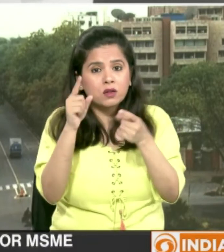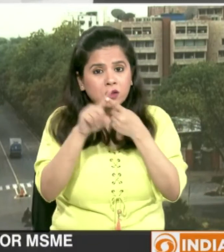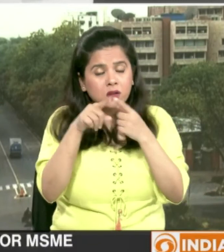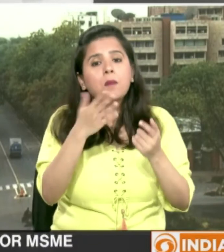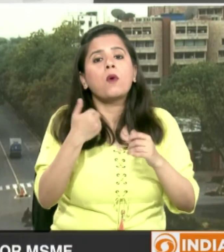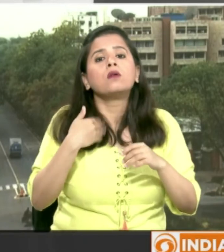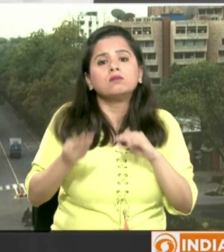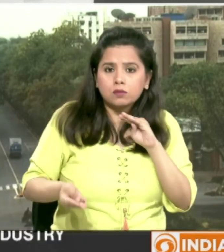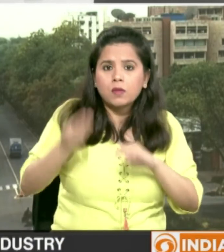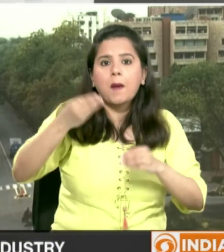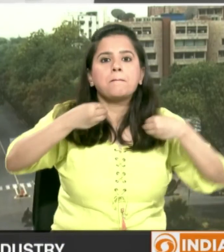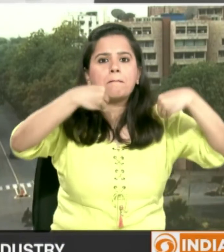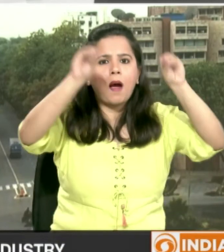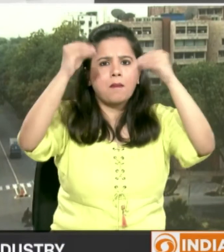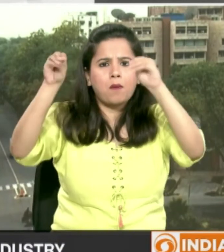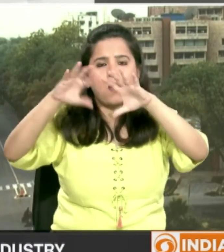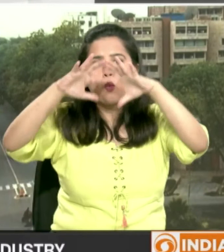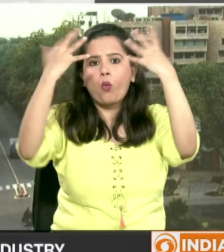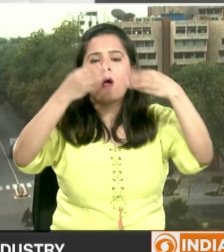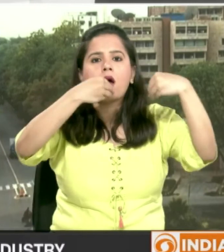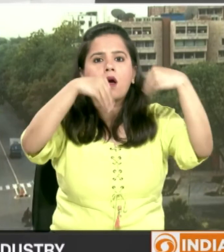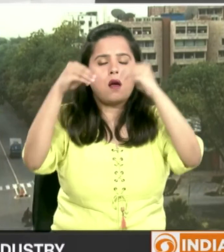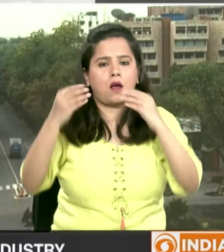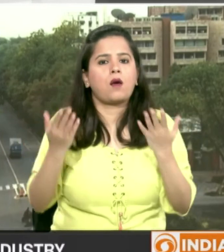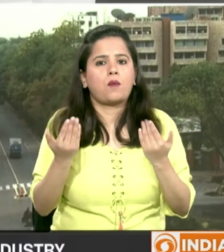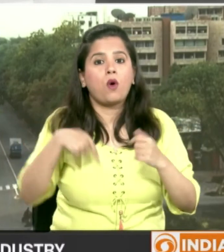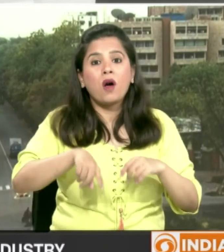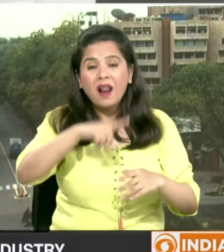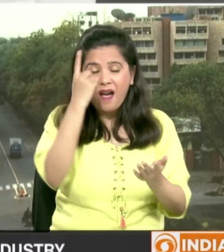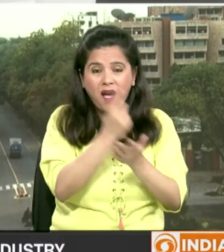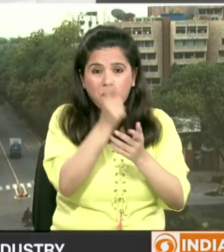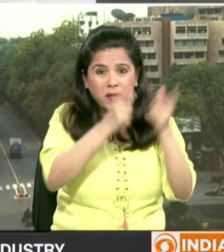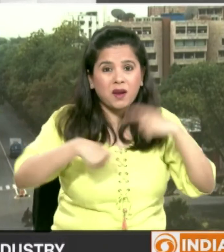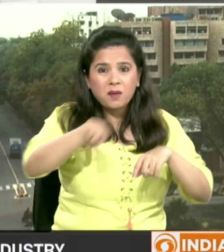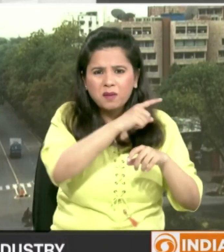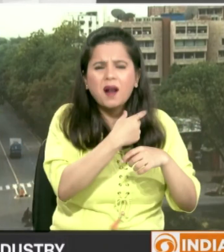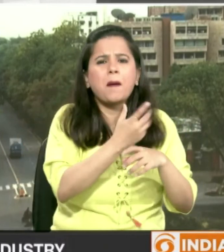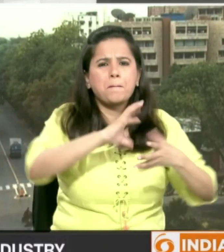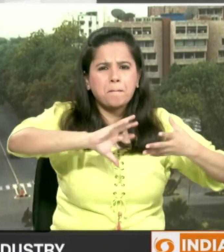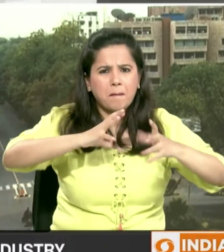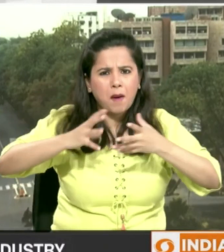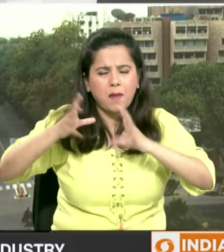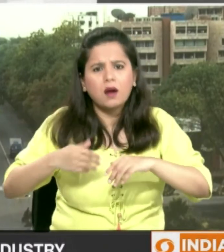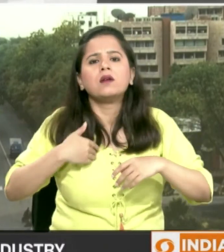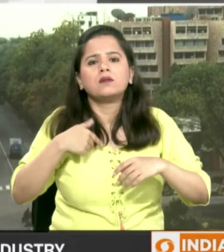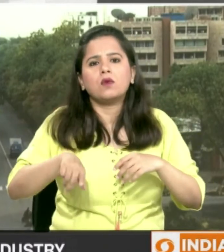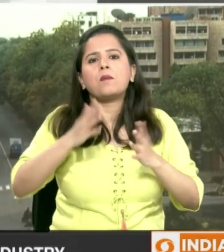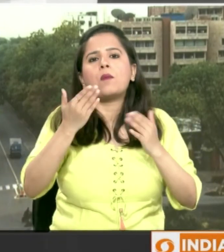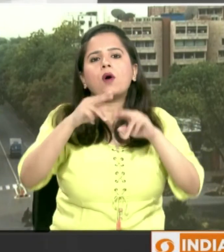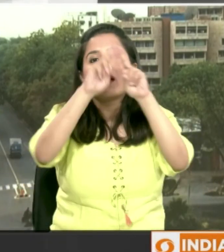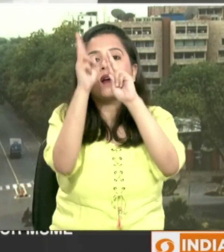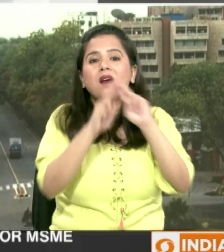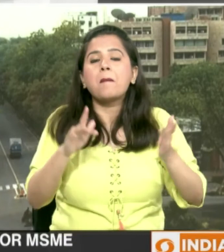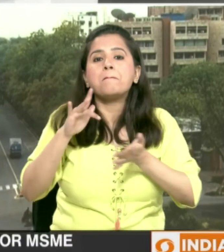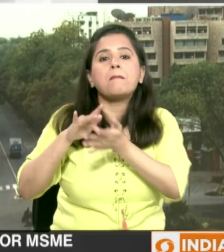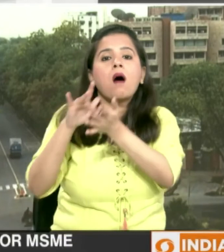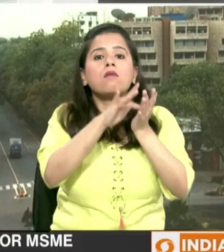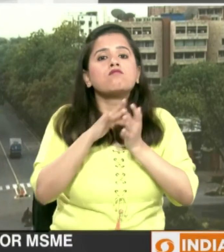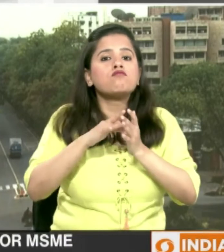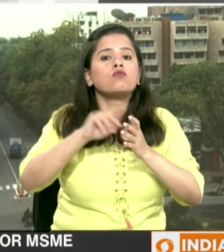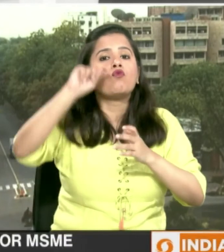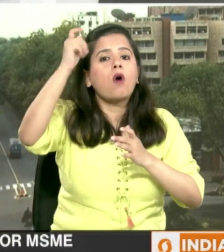the export. The denim which is prepared by khadi is already going to international market, and denim jeans,